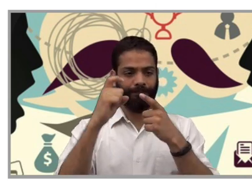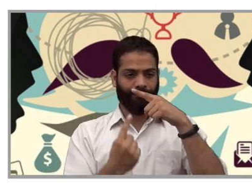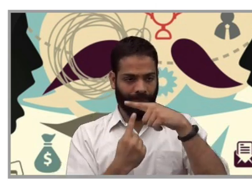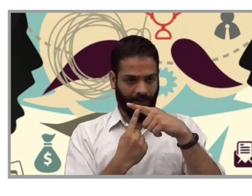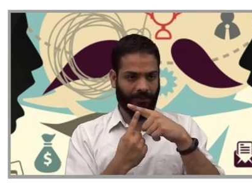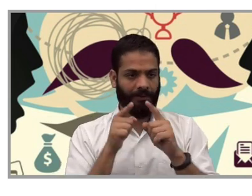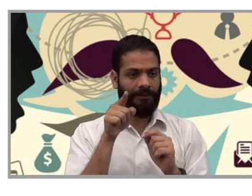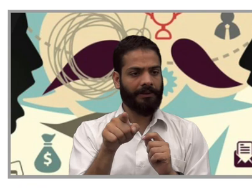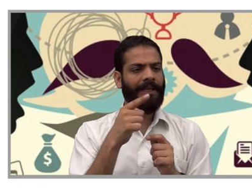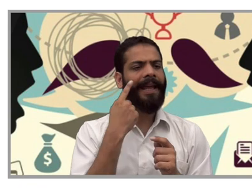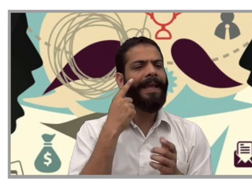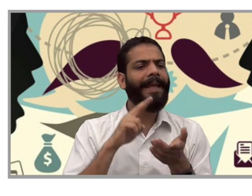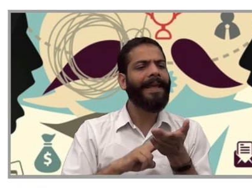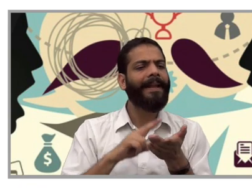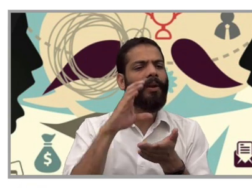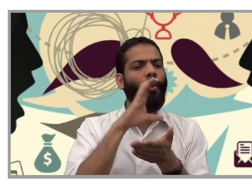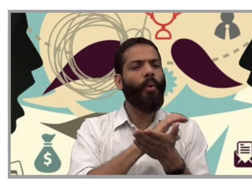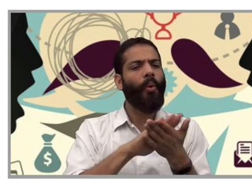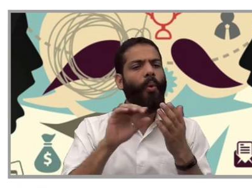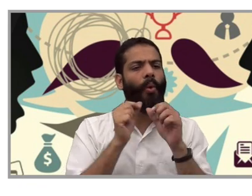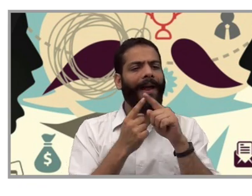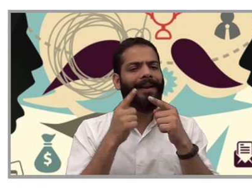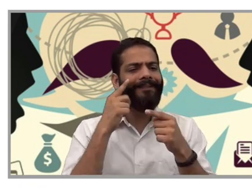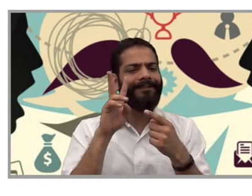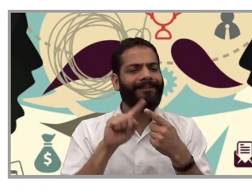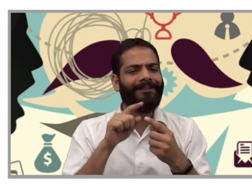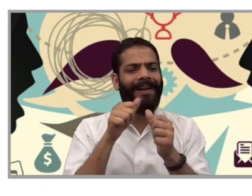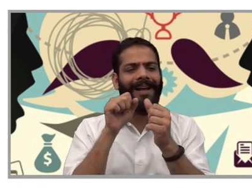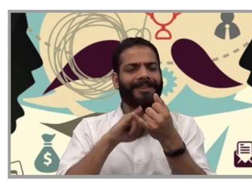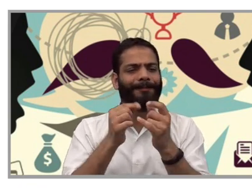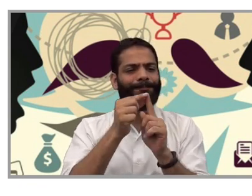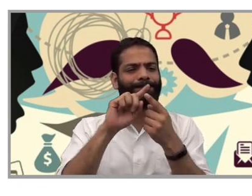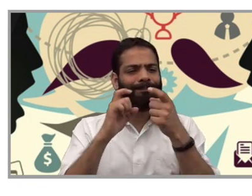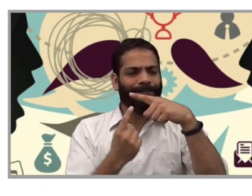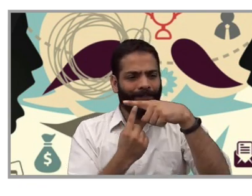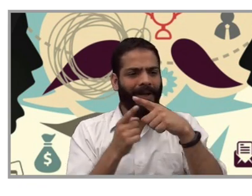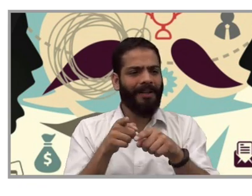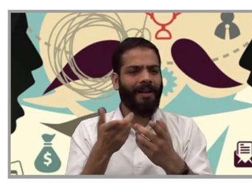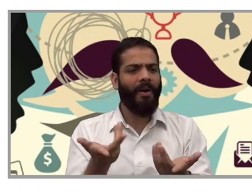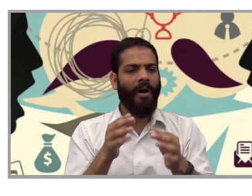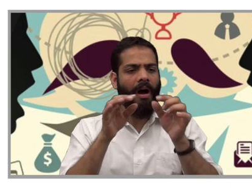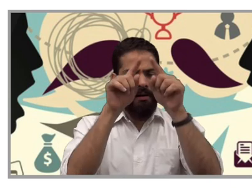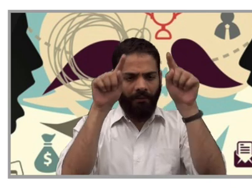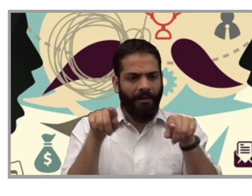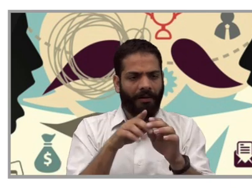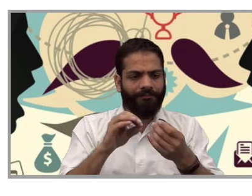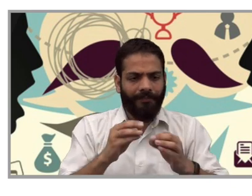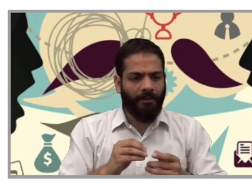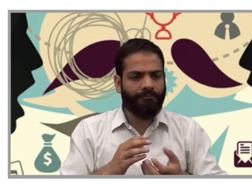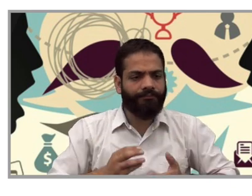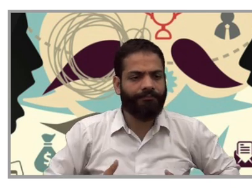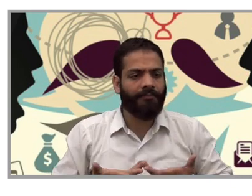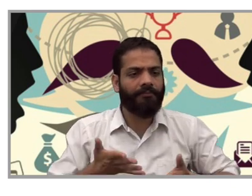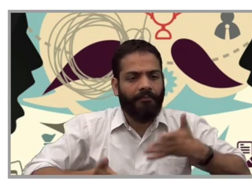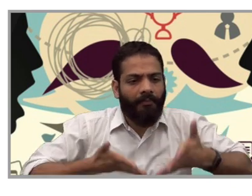aspect is formed by reducing the complete articulation of the verb to an abrupt hold to give the sense